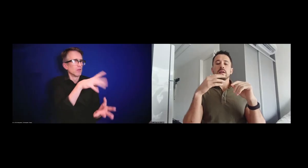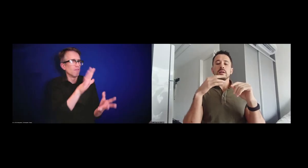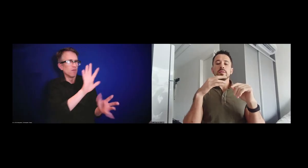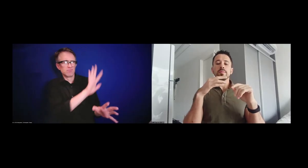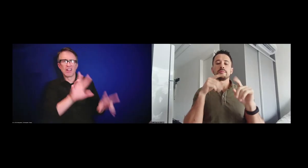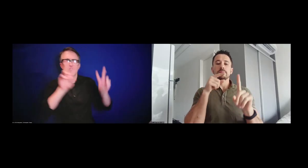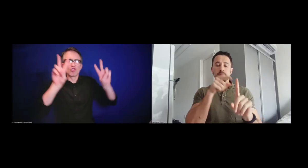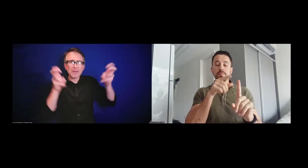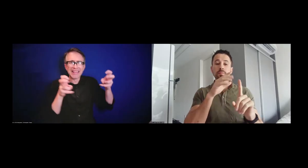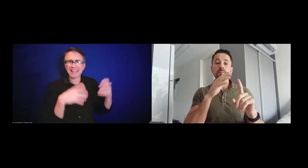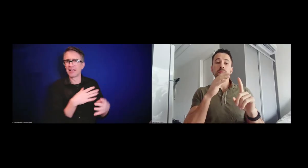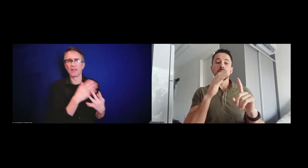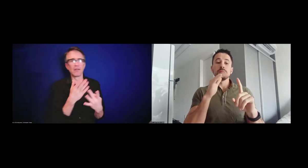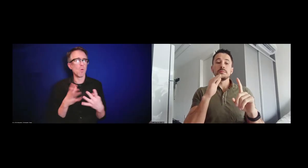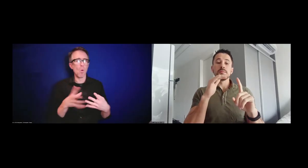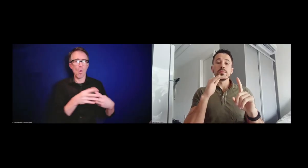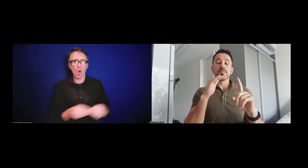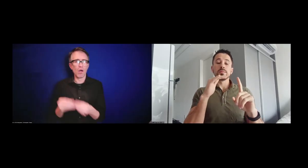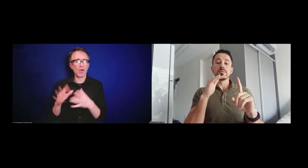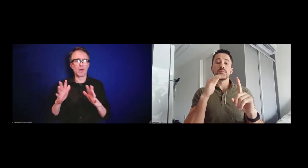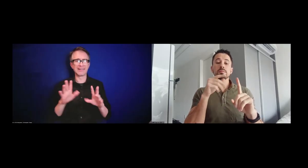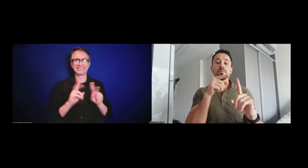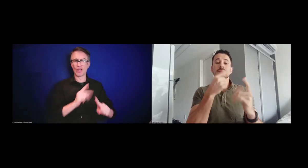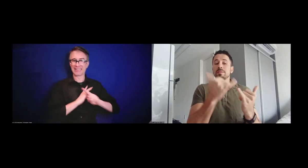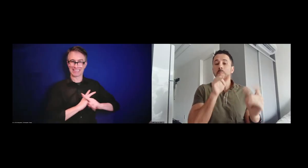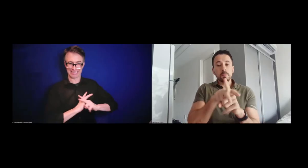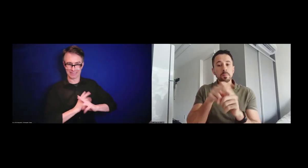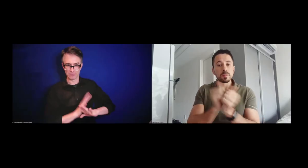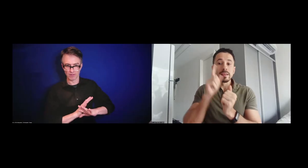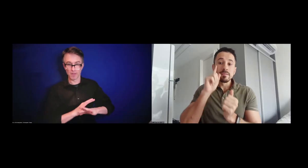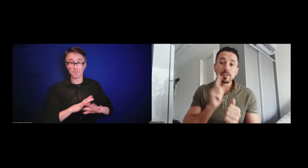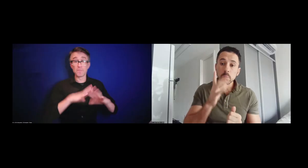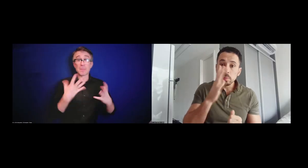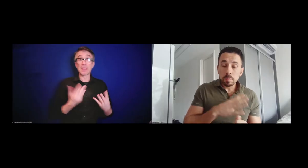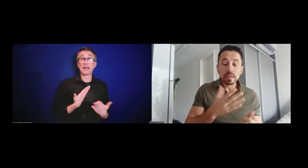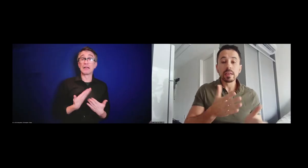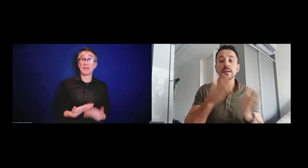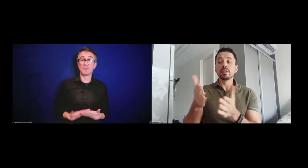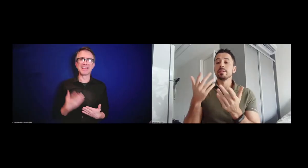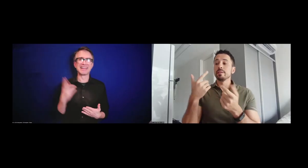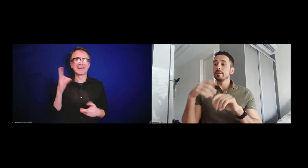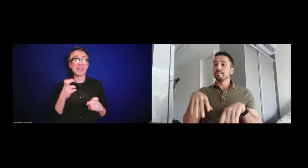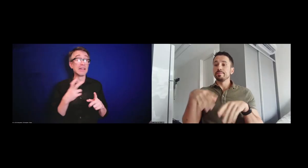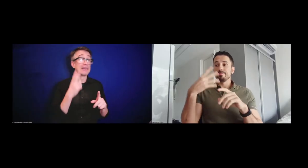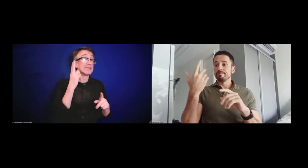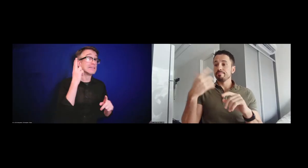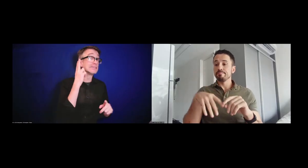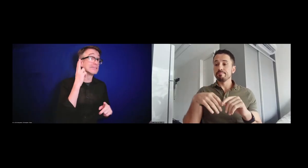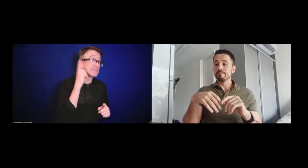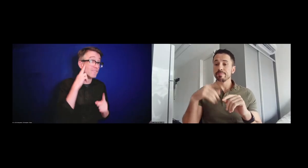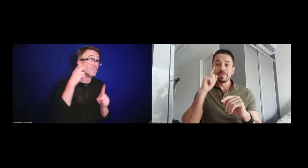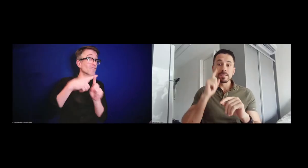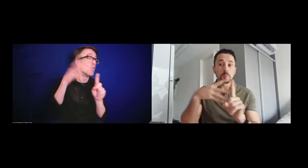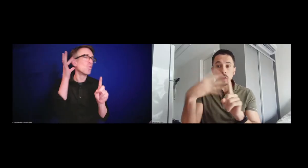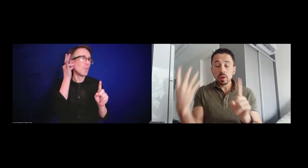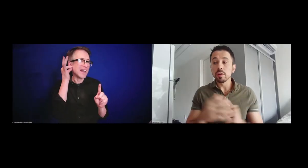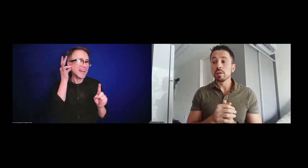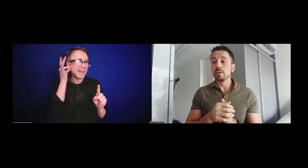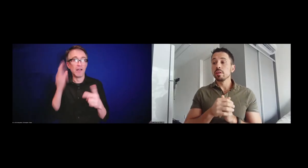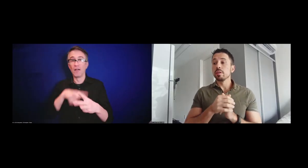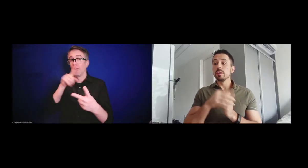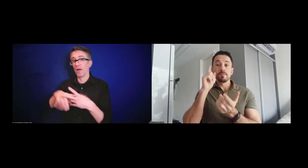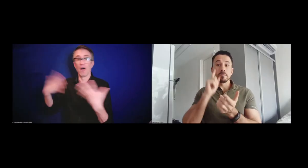going to get information in a different way and you're going to have access to different services or lack of access to different services. If you